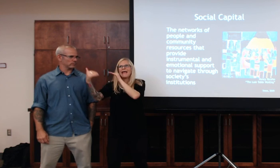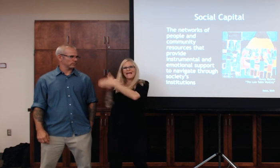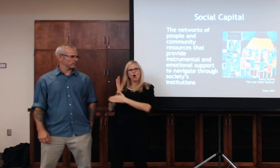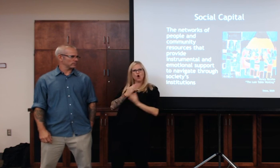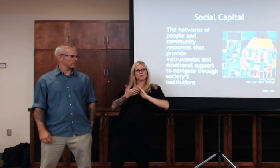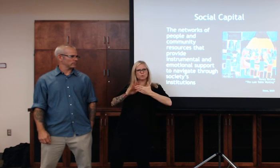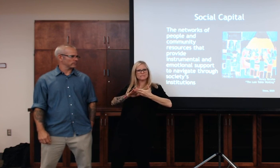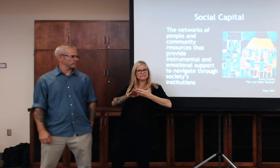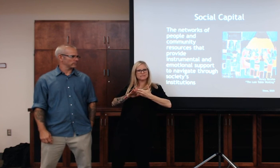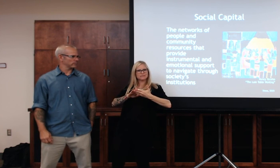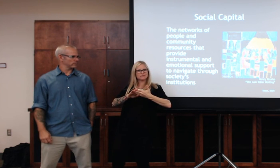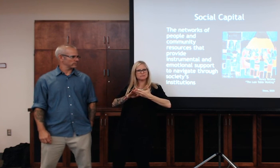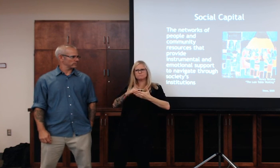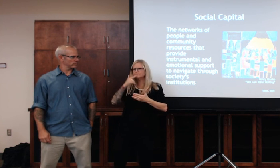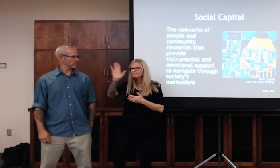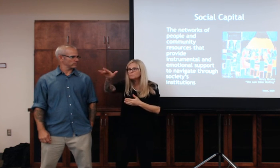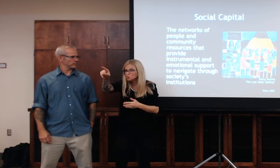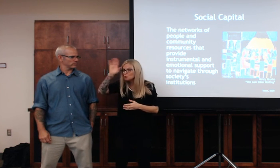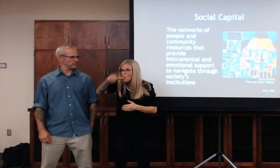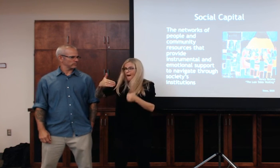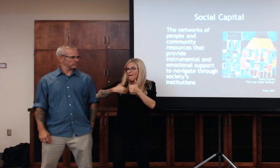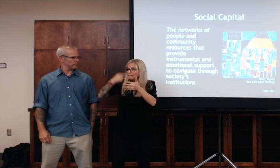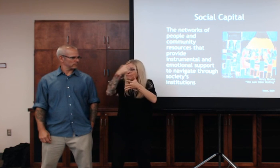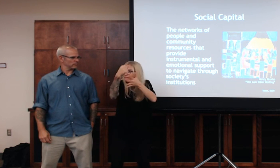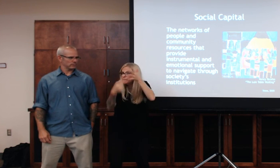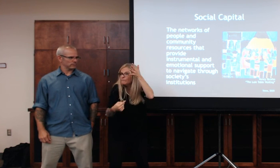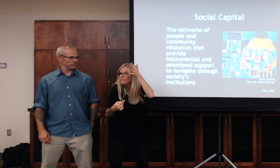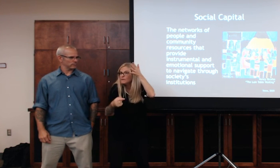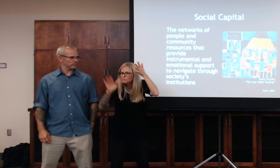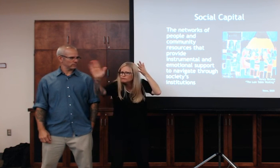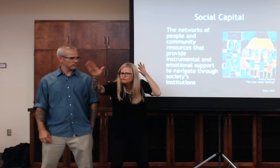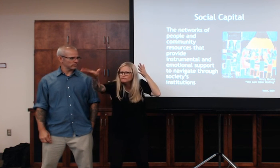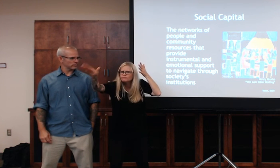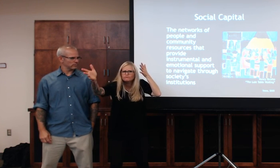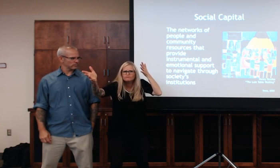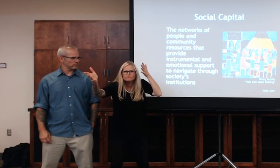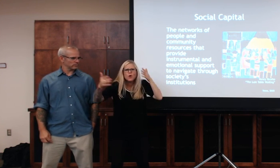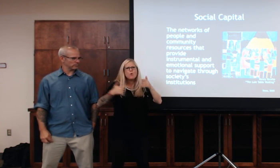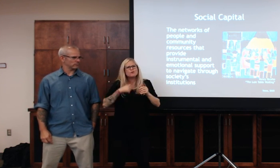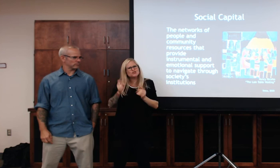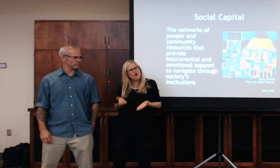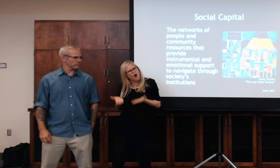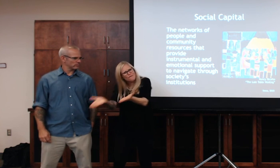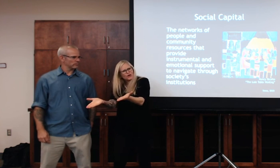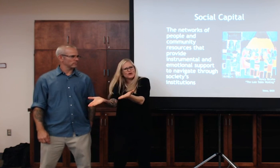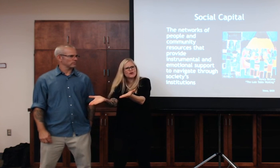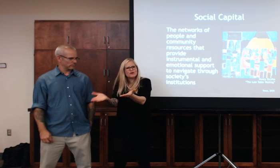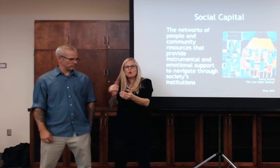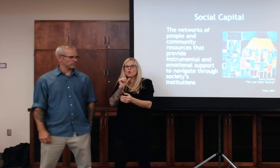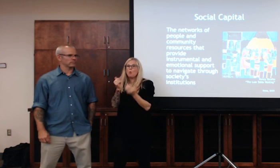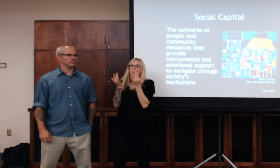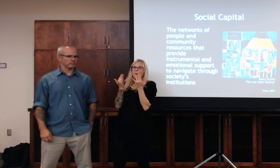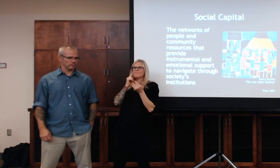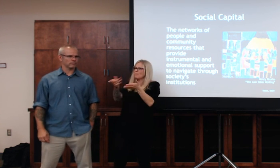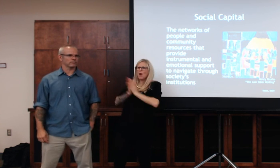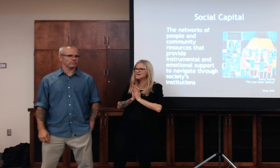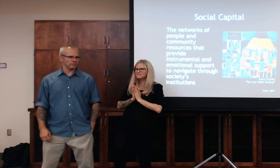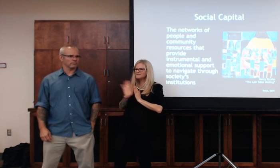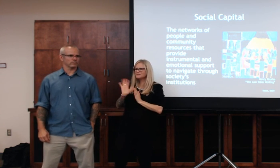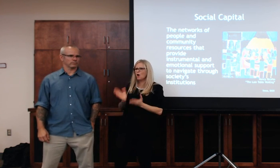who enter our community. Say, hey, did you know we have X, Y, and Z? We should offer that. Don't wait for them to ask.